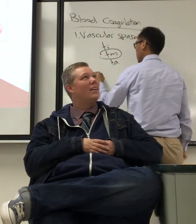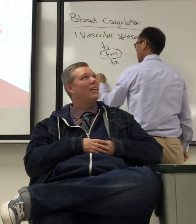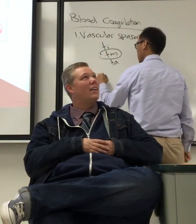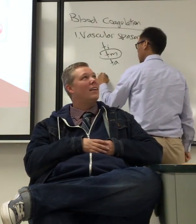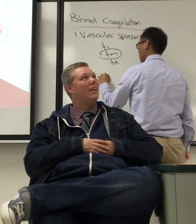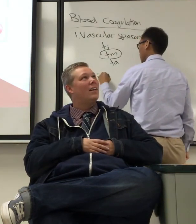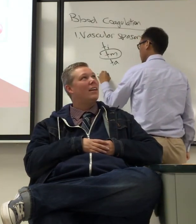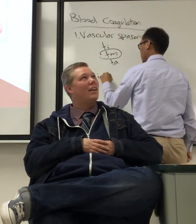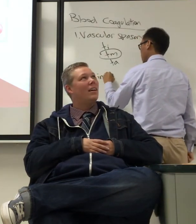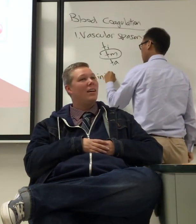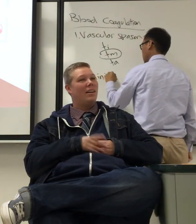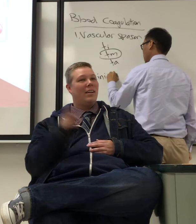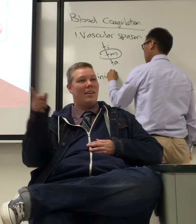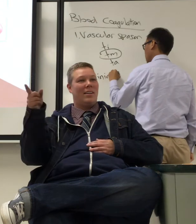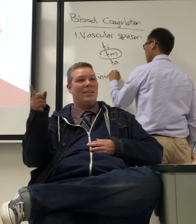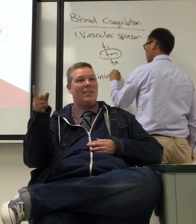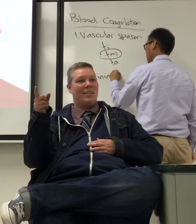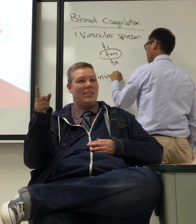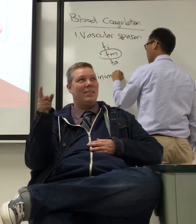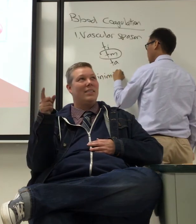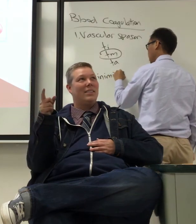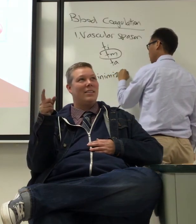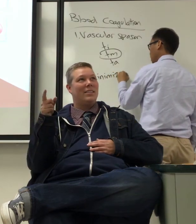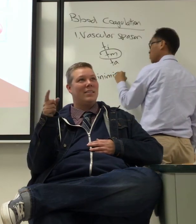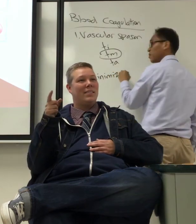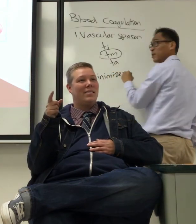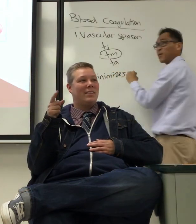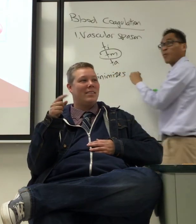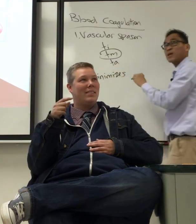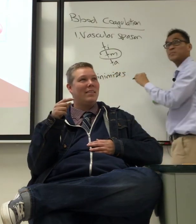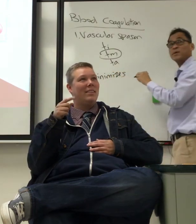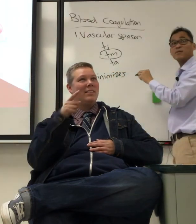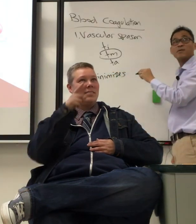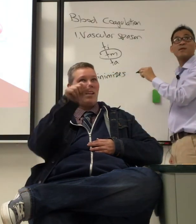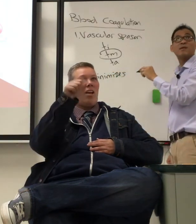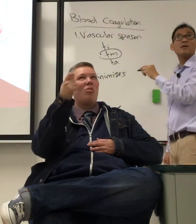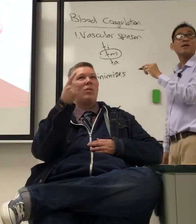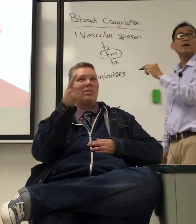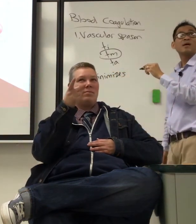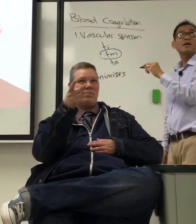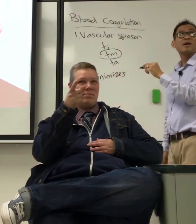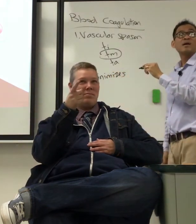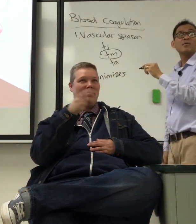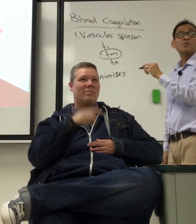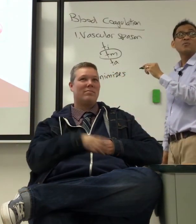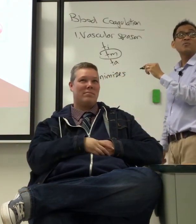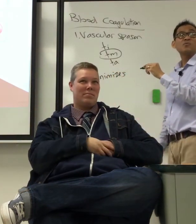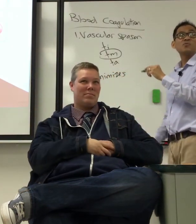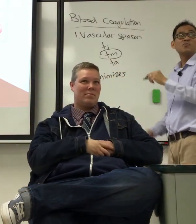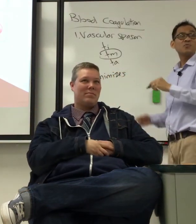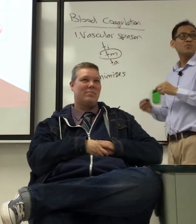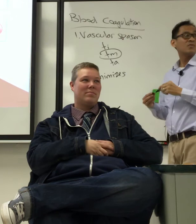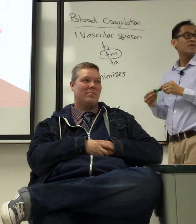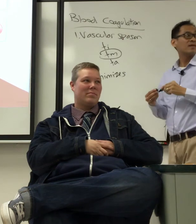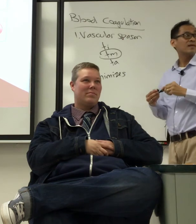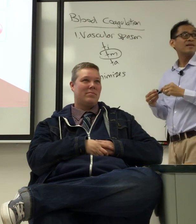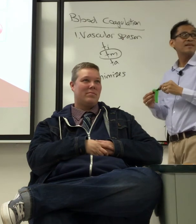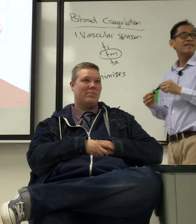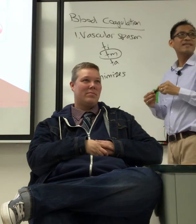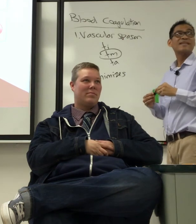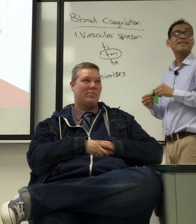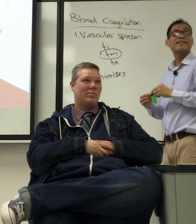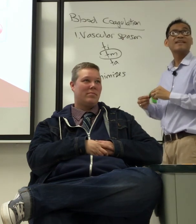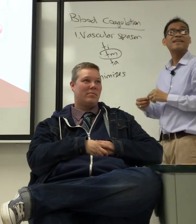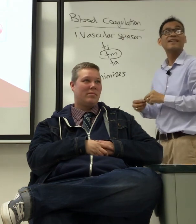Should I tell you there's a hive in the Is there another wasp in here? Yes. Mm. It just came out